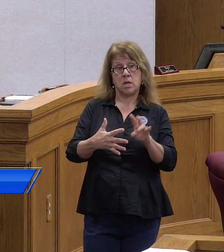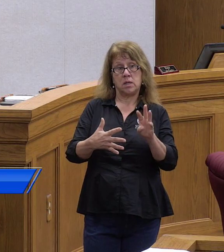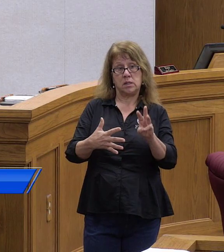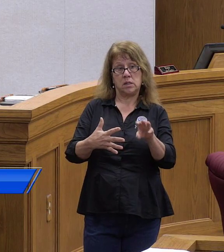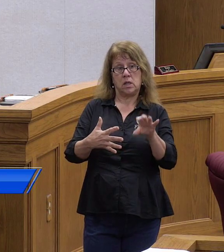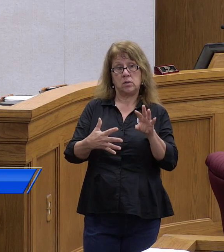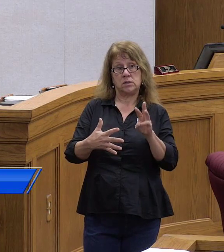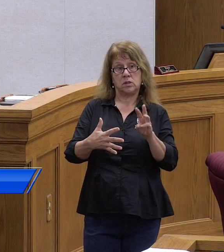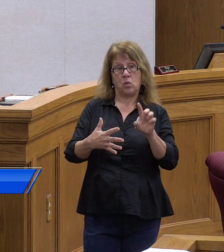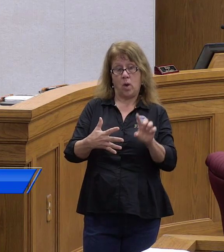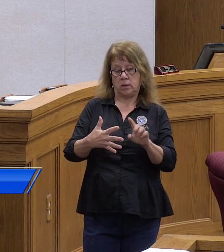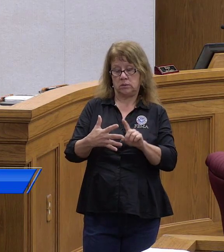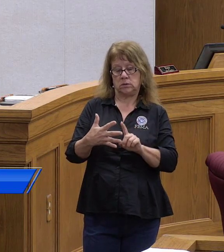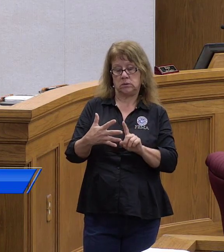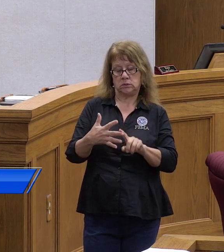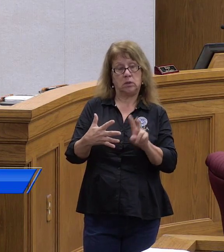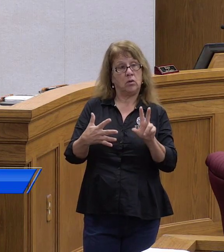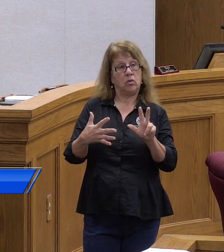661 bags of ice,